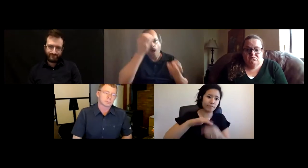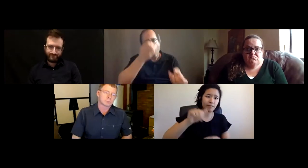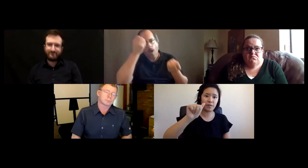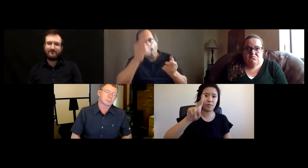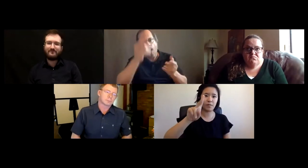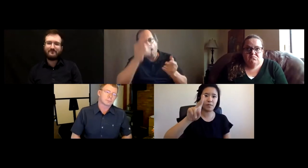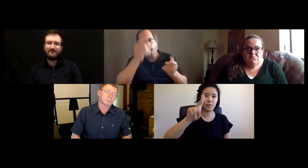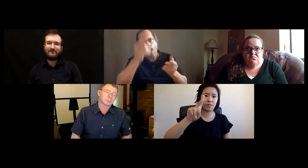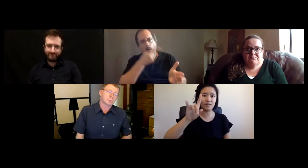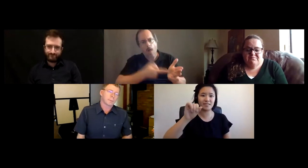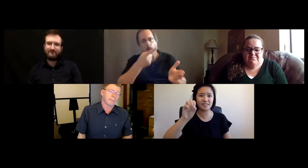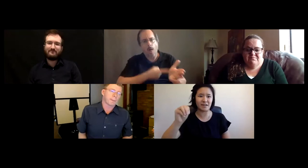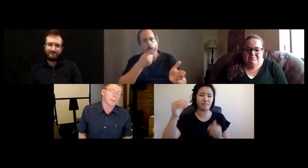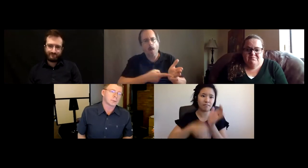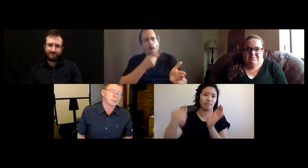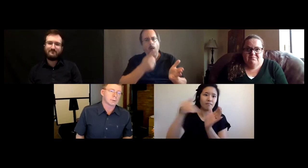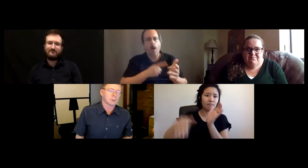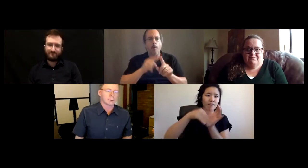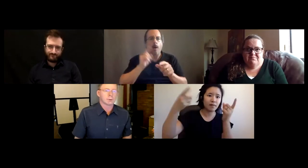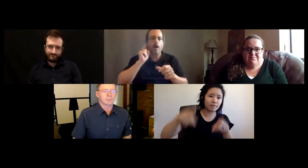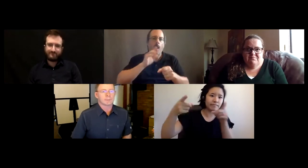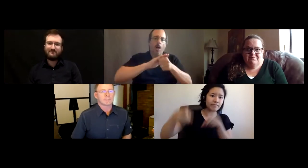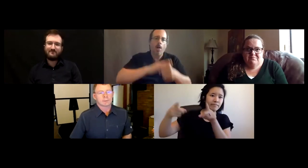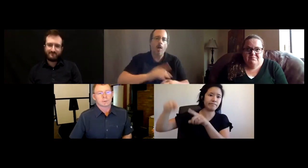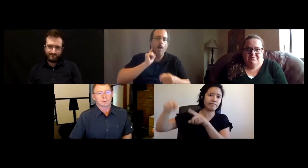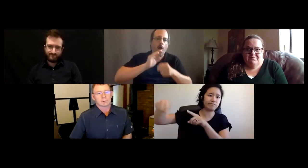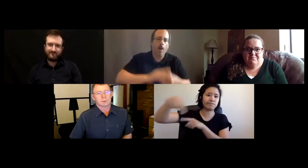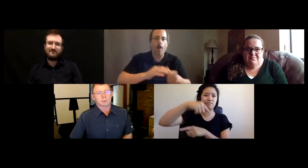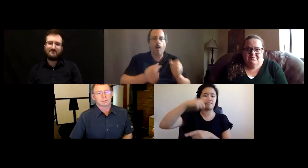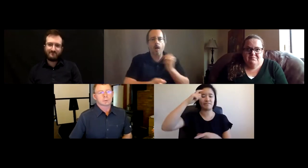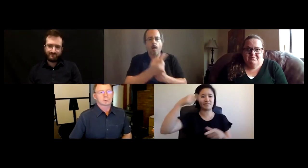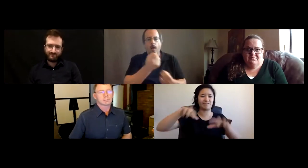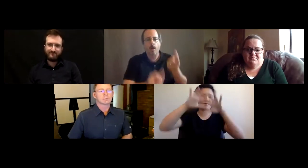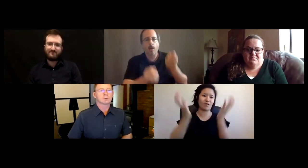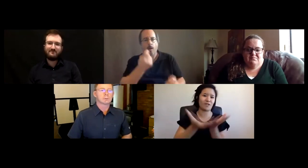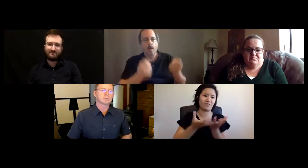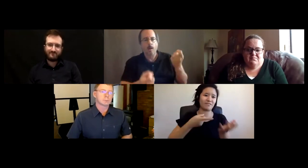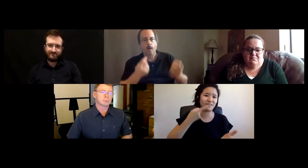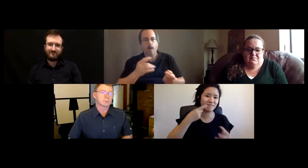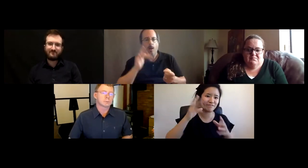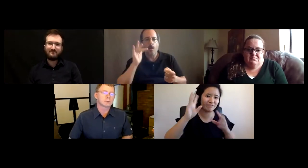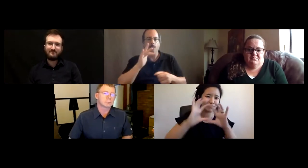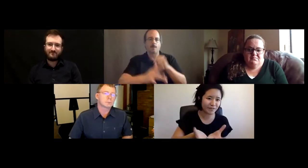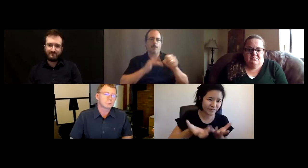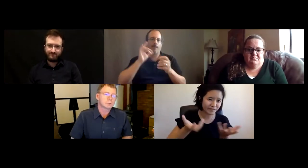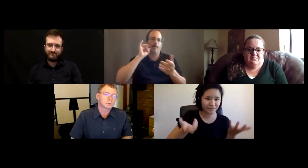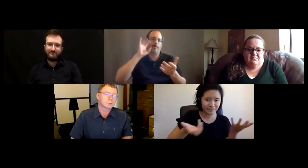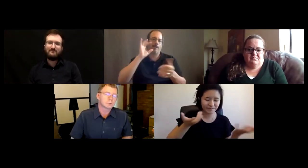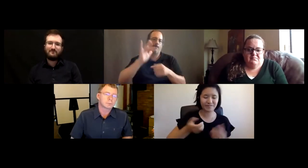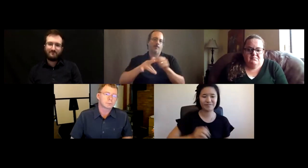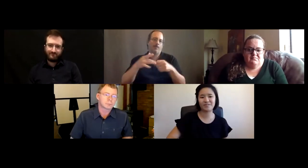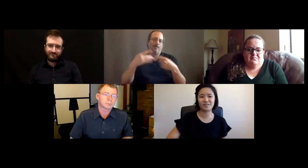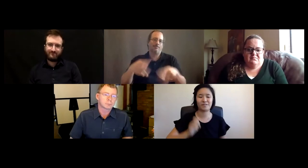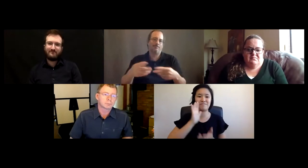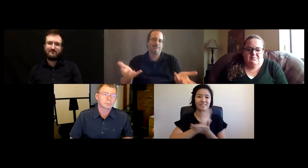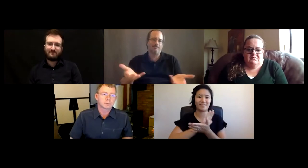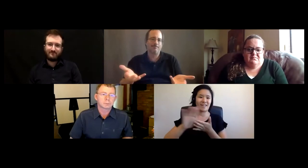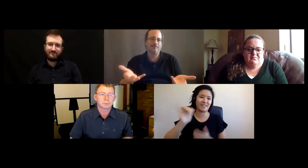these families over and over again and having to deal with oddest behaviors and attitudes, because as was